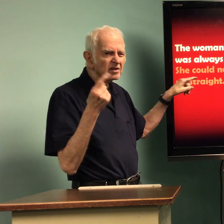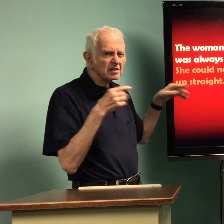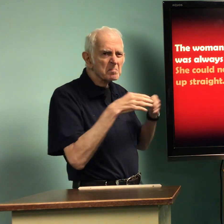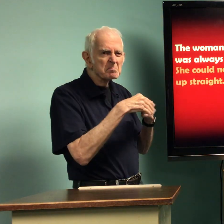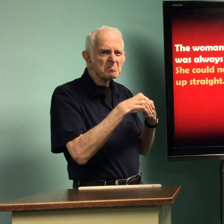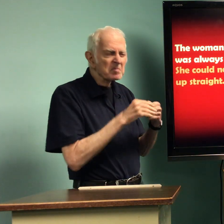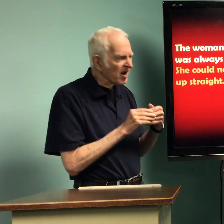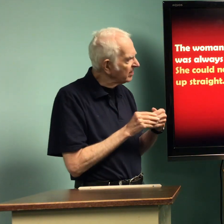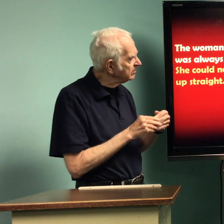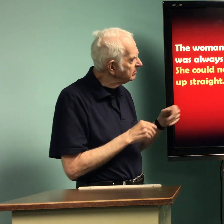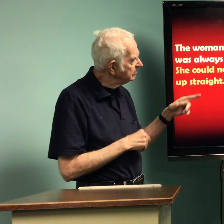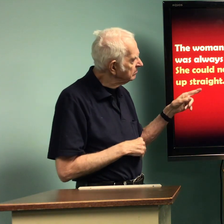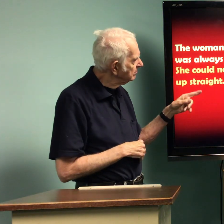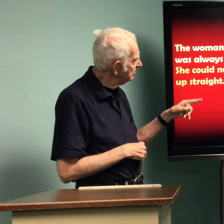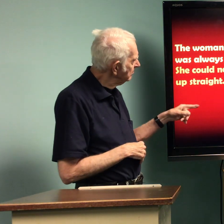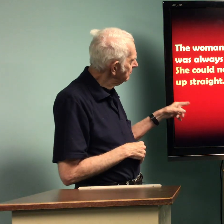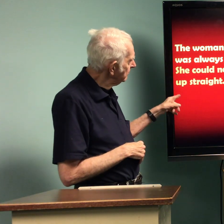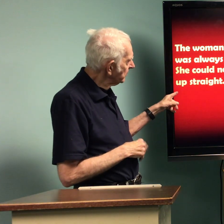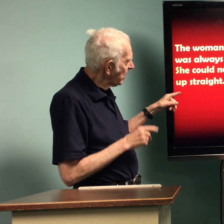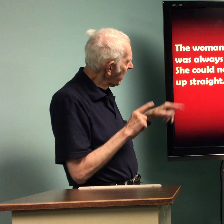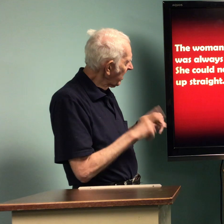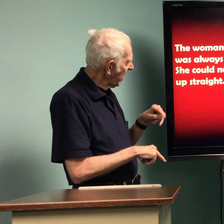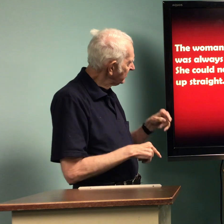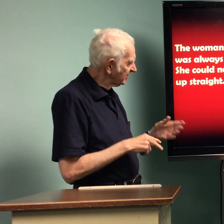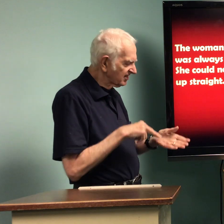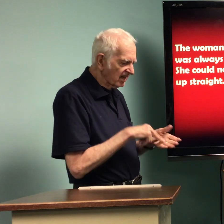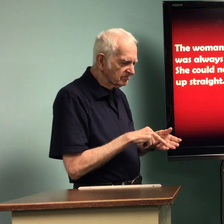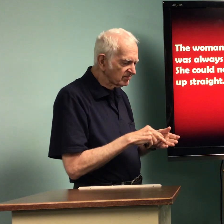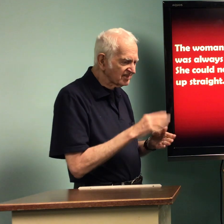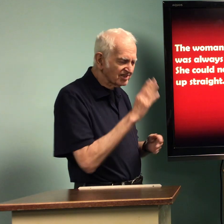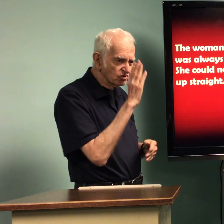Her back was always bent. She couldn't stand up straight.